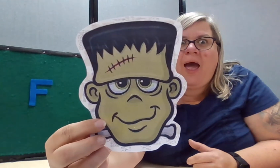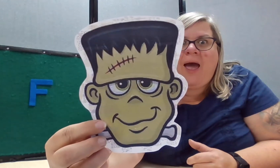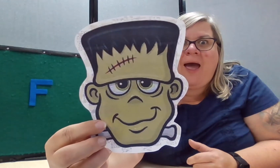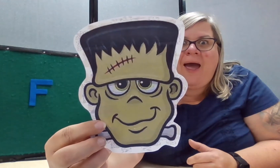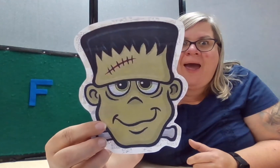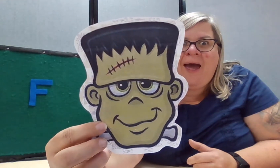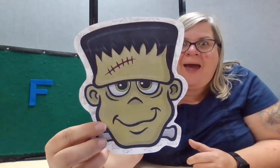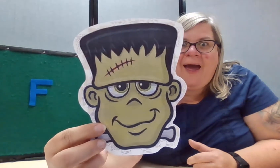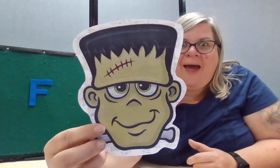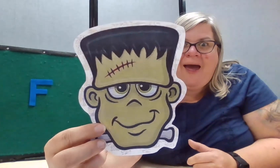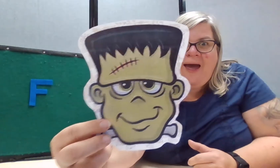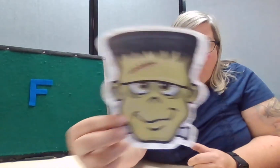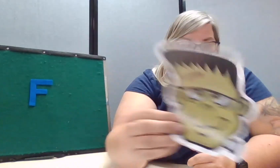Frankenstein.